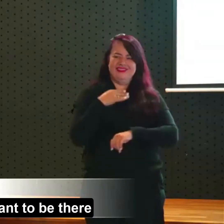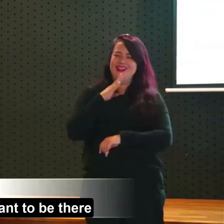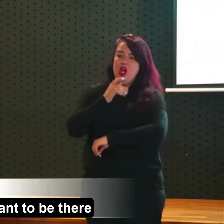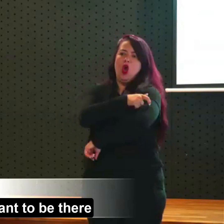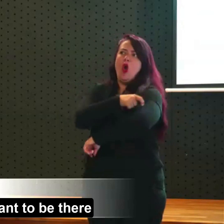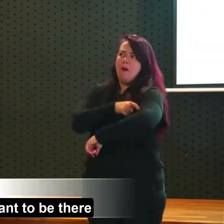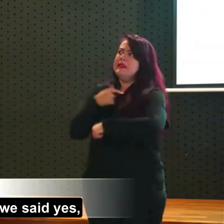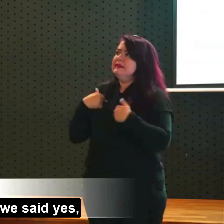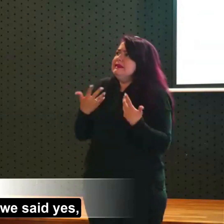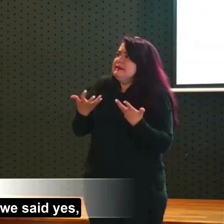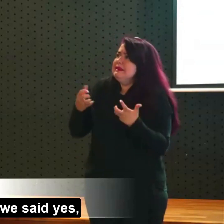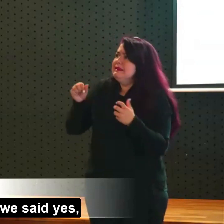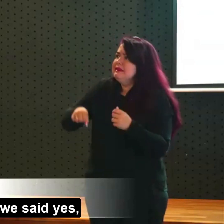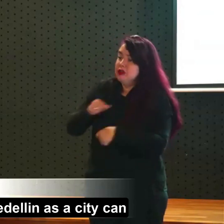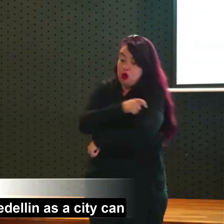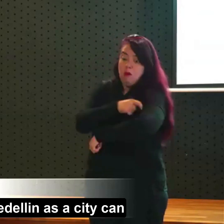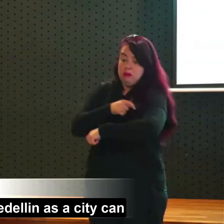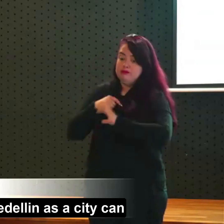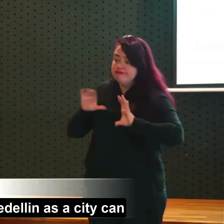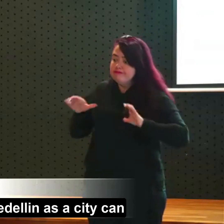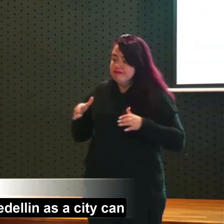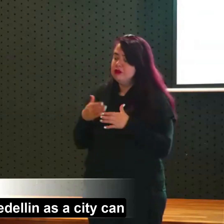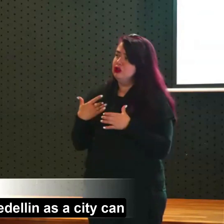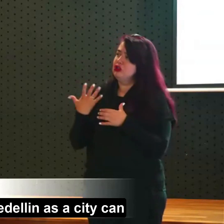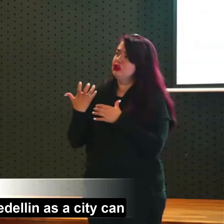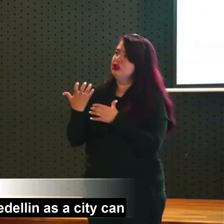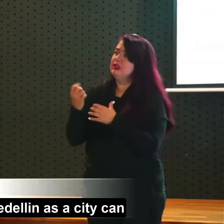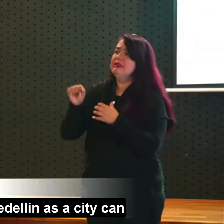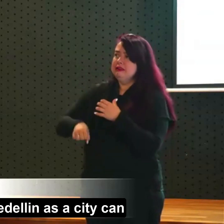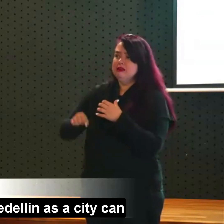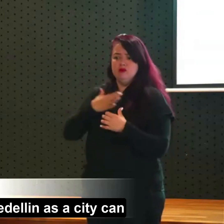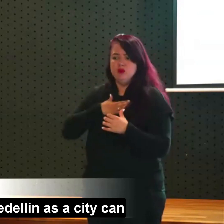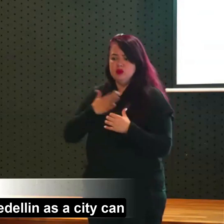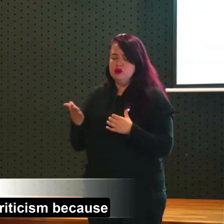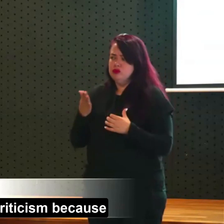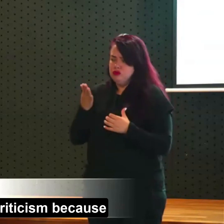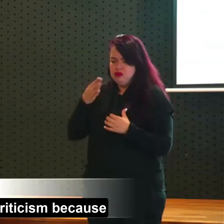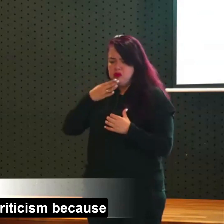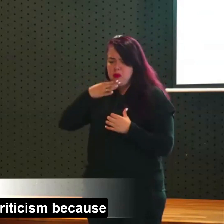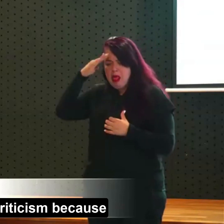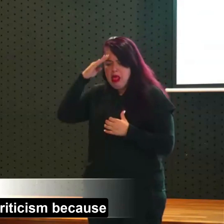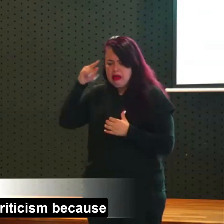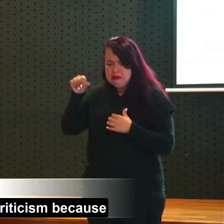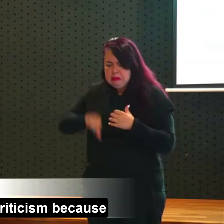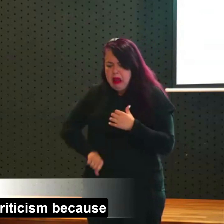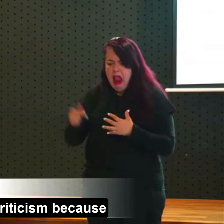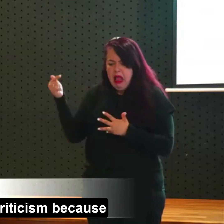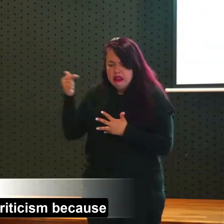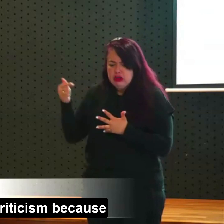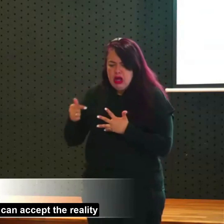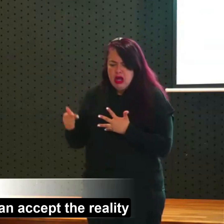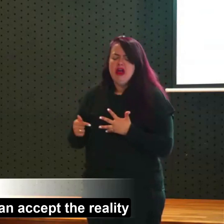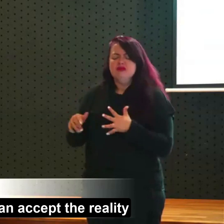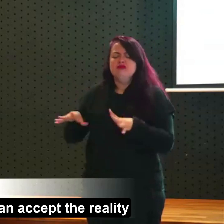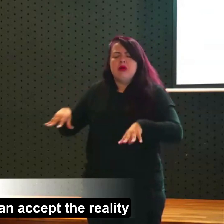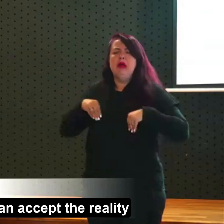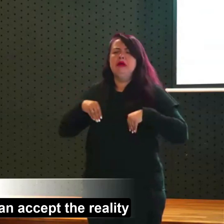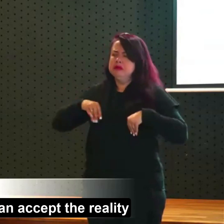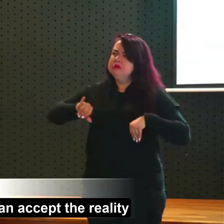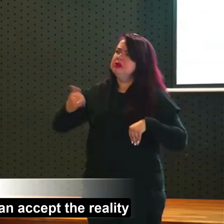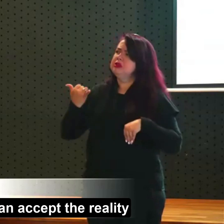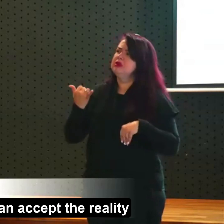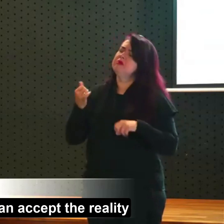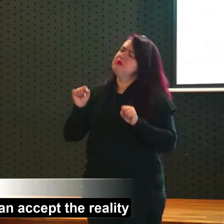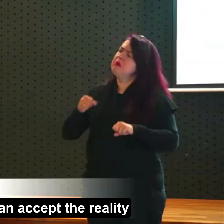Elcomite, do you want to be there? And we said yes, because Medellín as a city can accept criticism, because Medellín